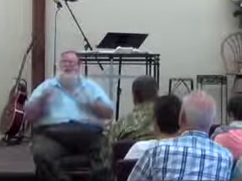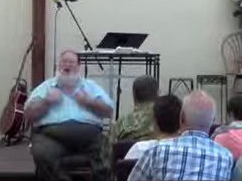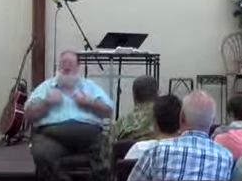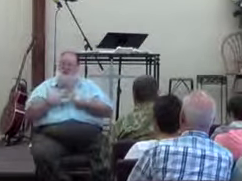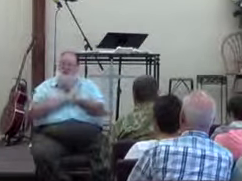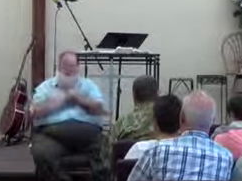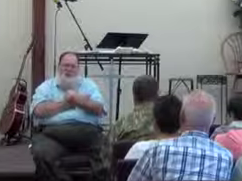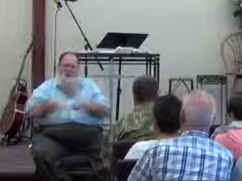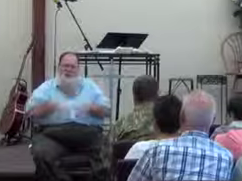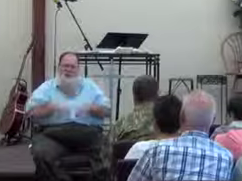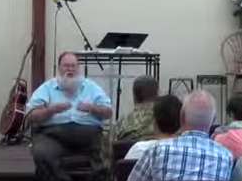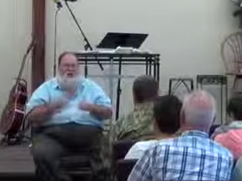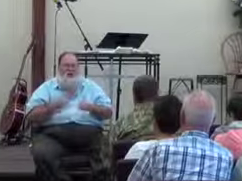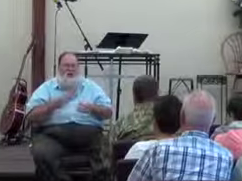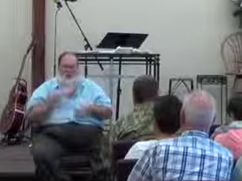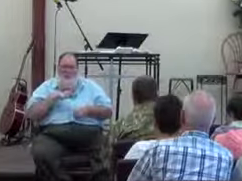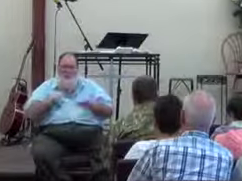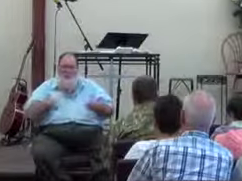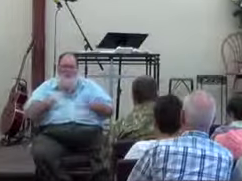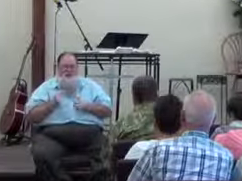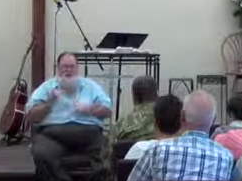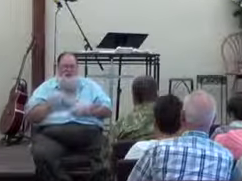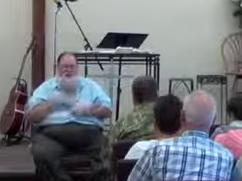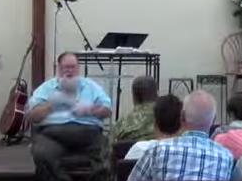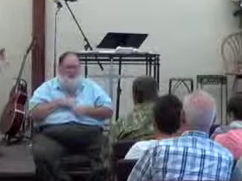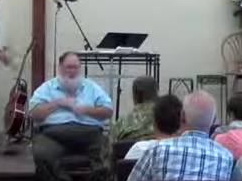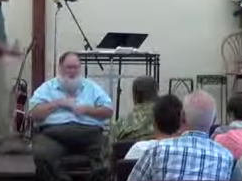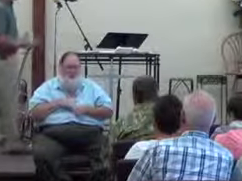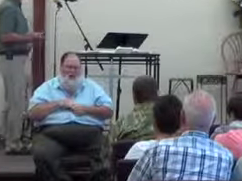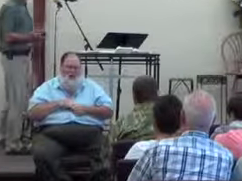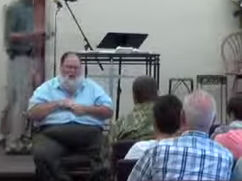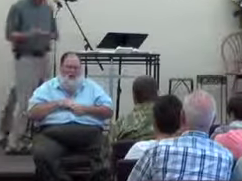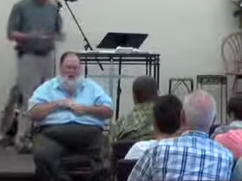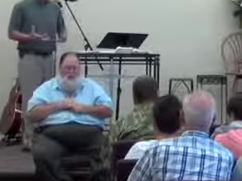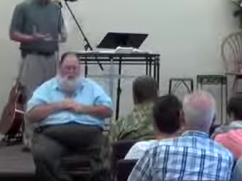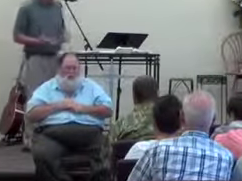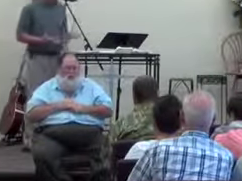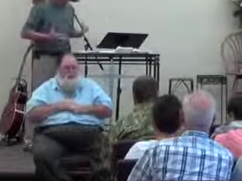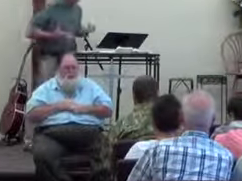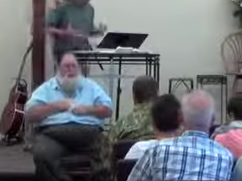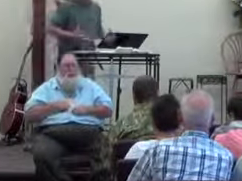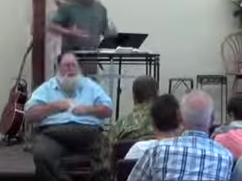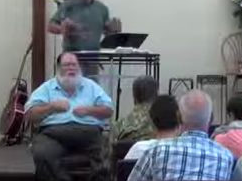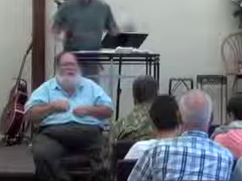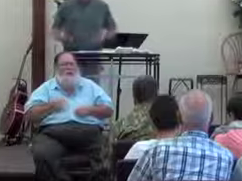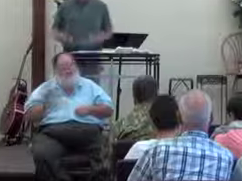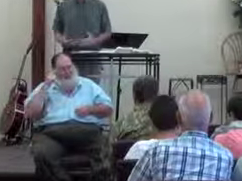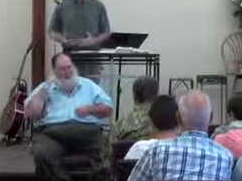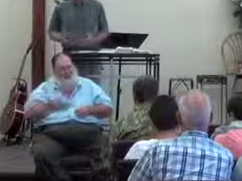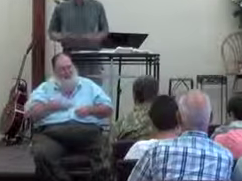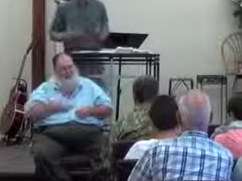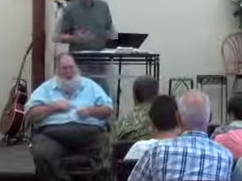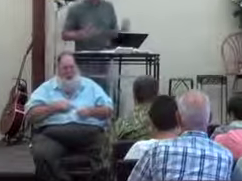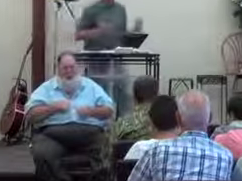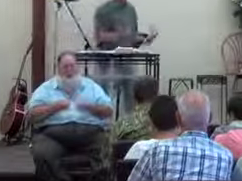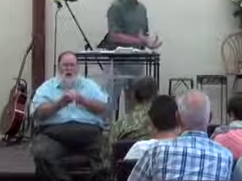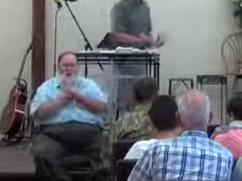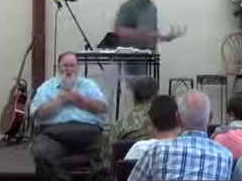right? And he loves us. And I want us to get that we are loved by